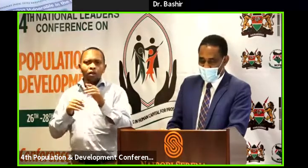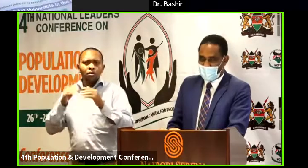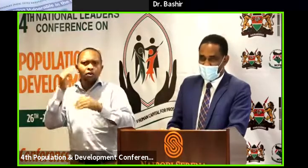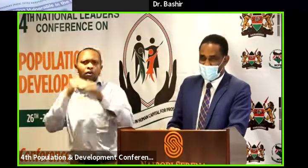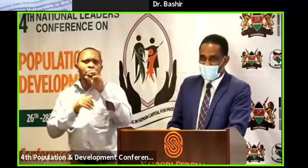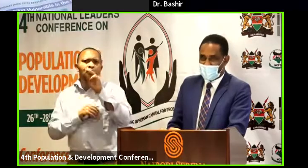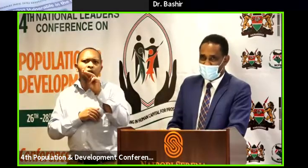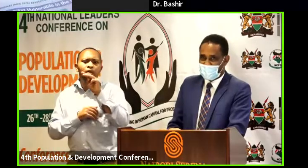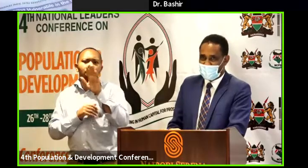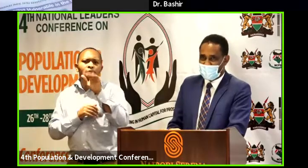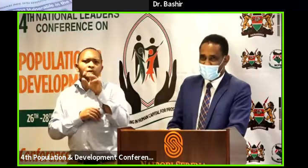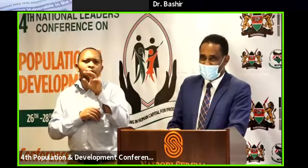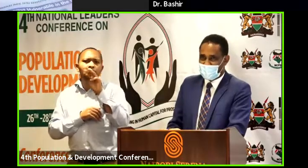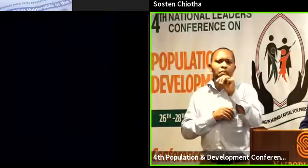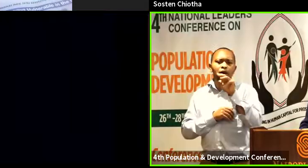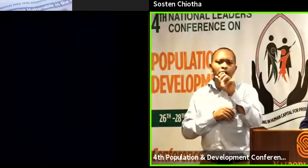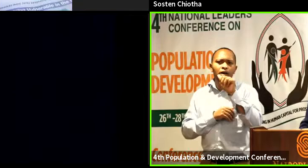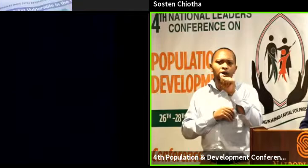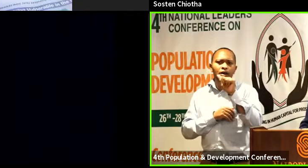there?